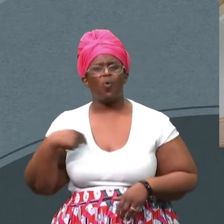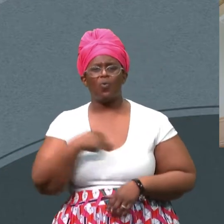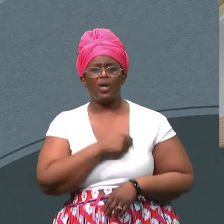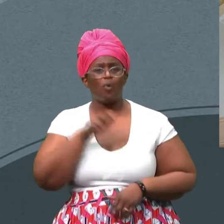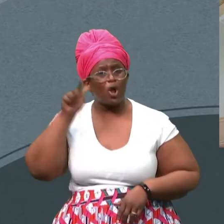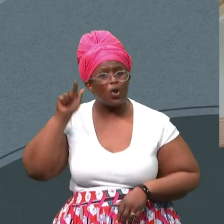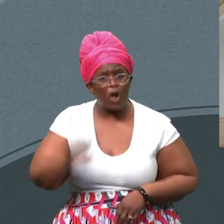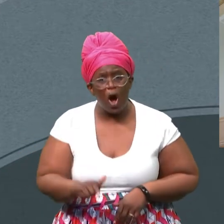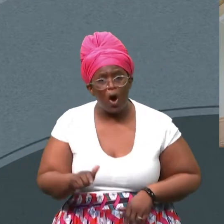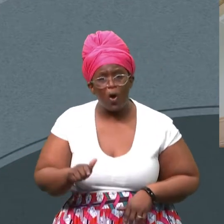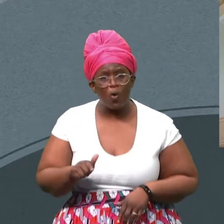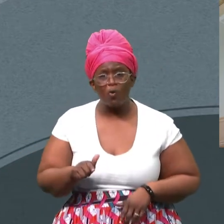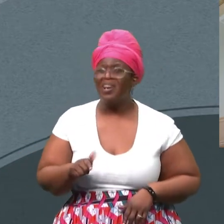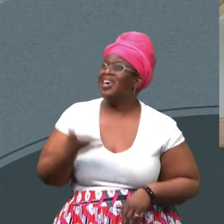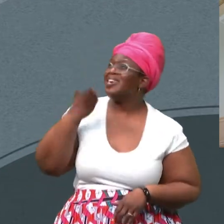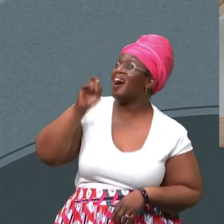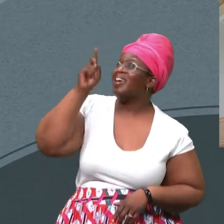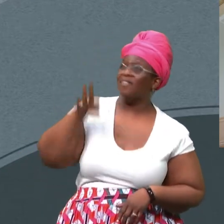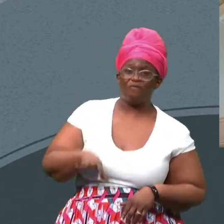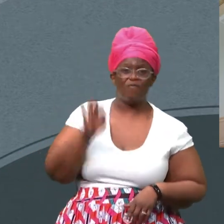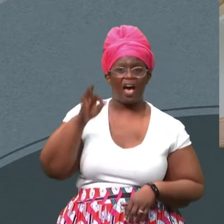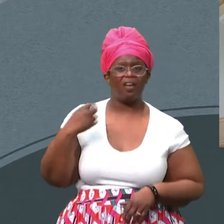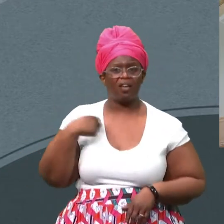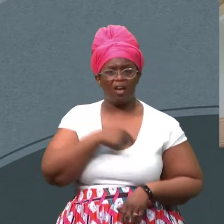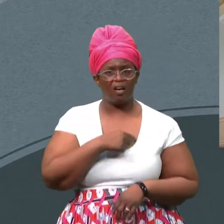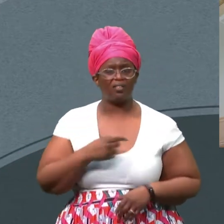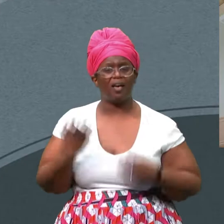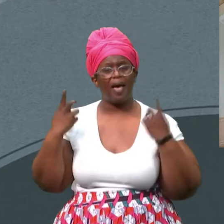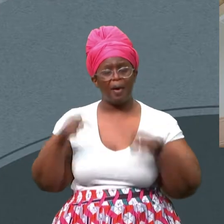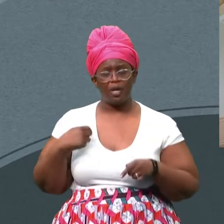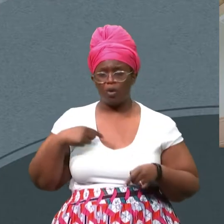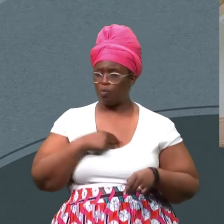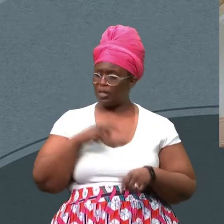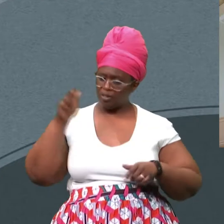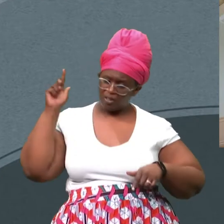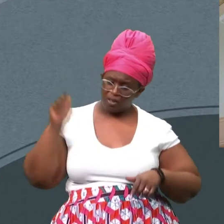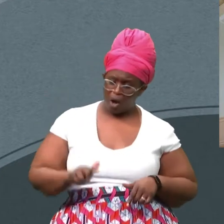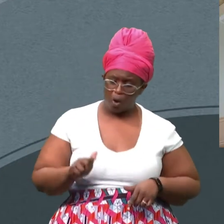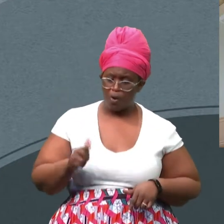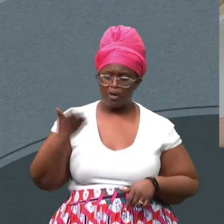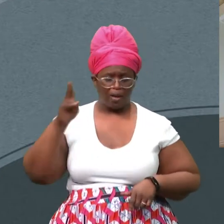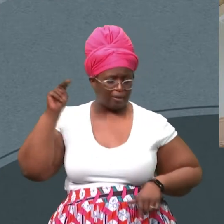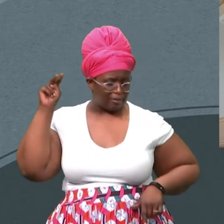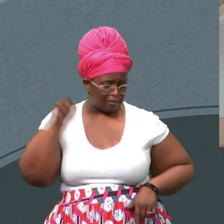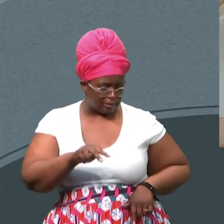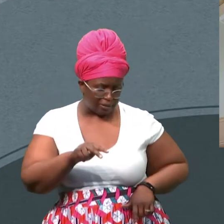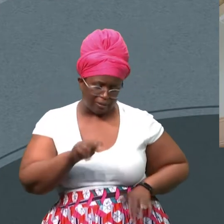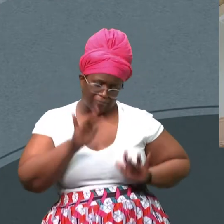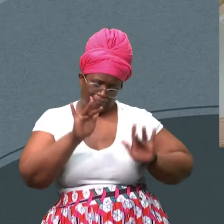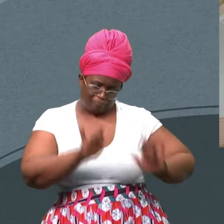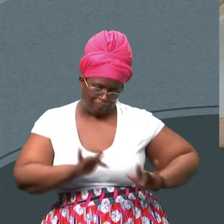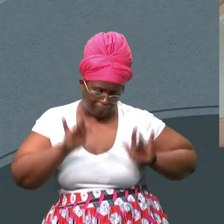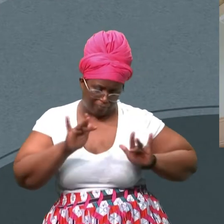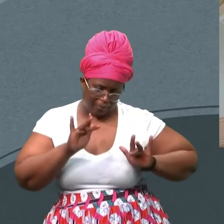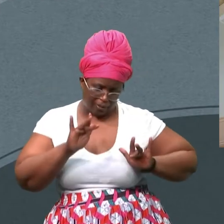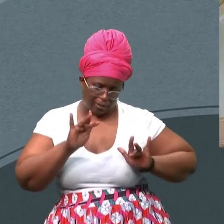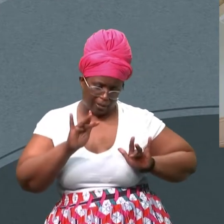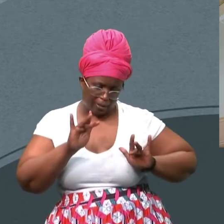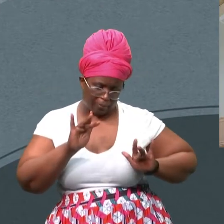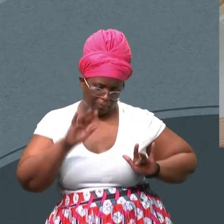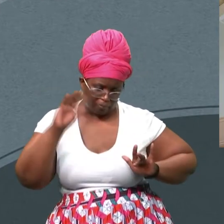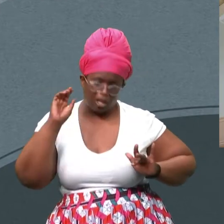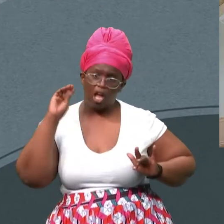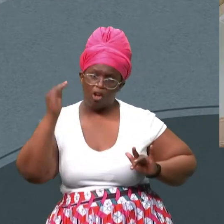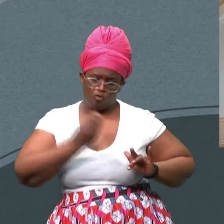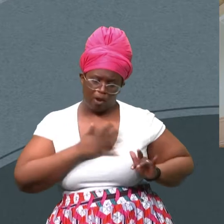lowly estate. And in the midst of lowly estate, that God literally moves in my life in such a way that I show